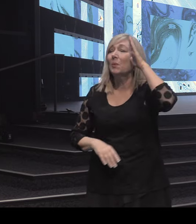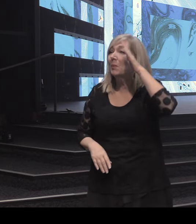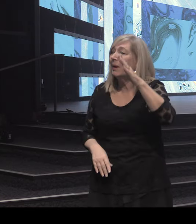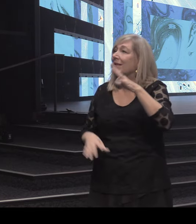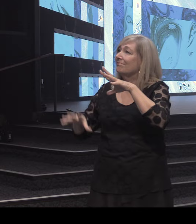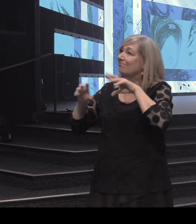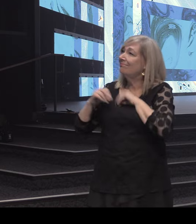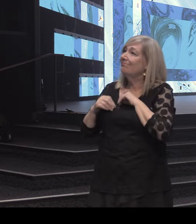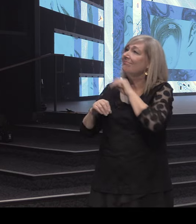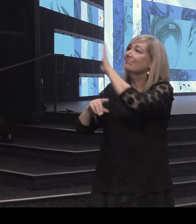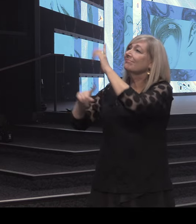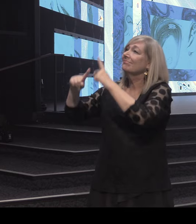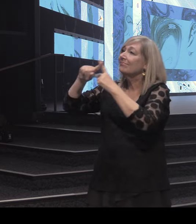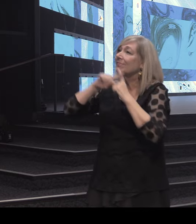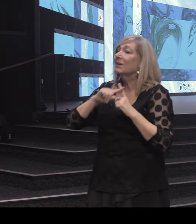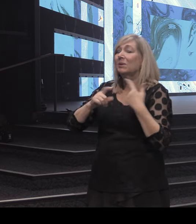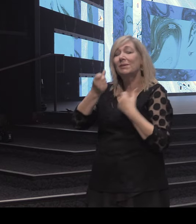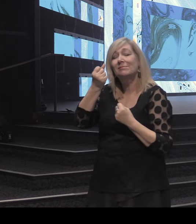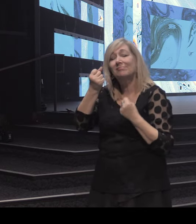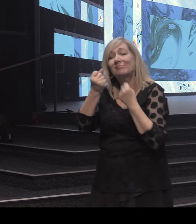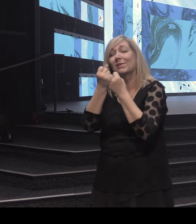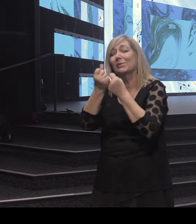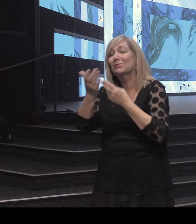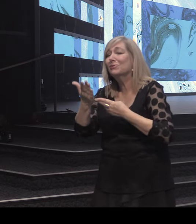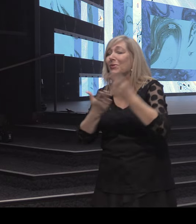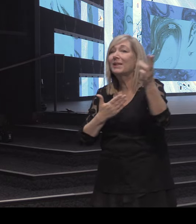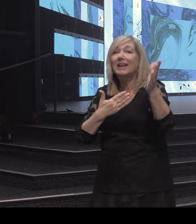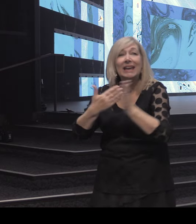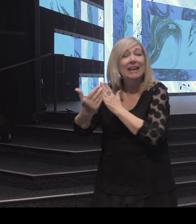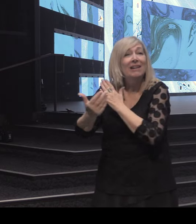you. We will stand for truth,